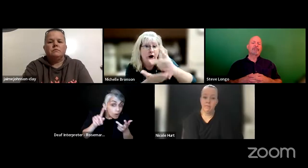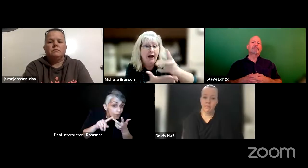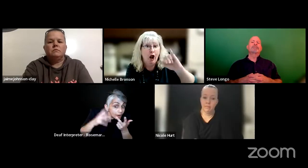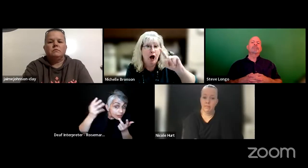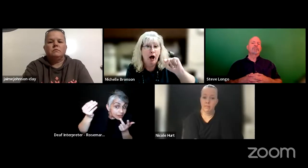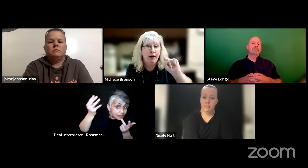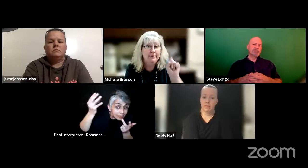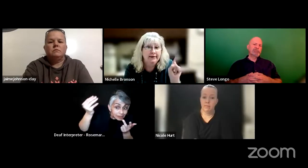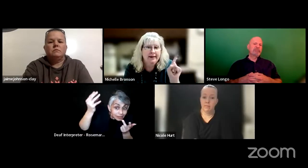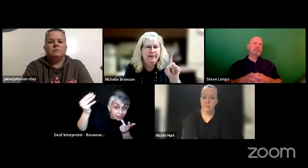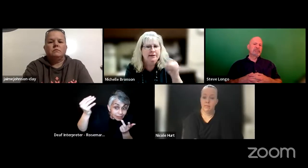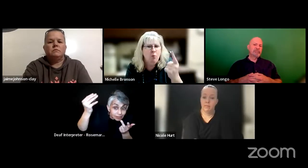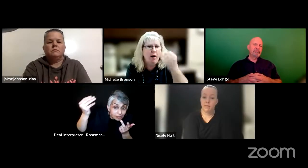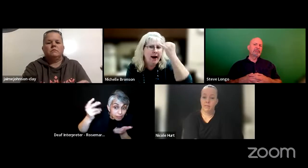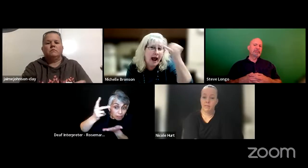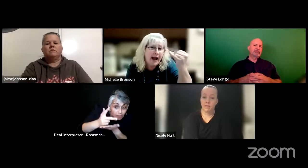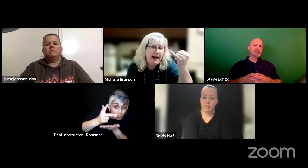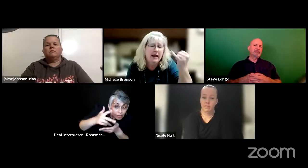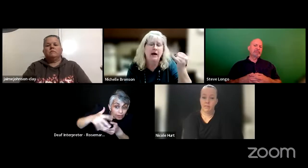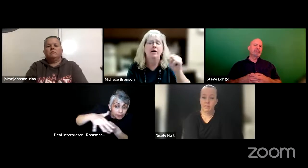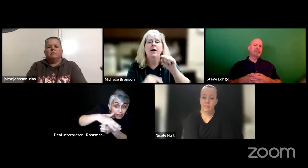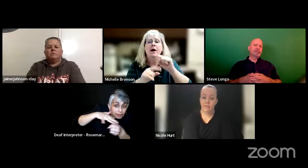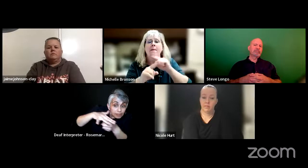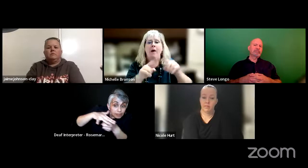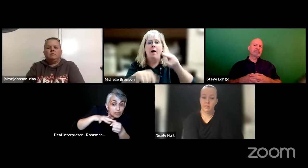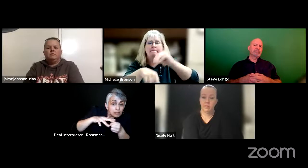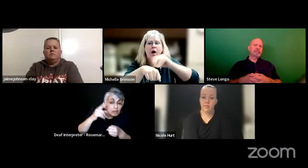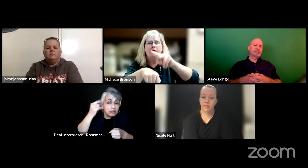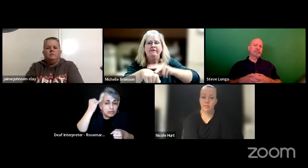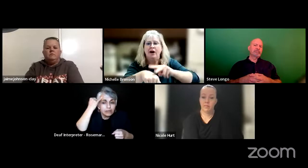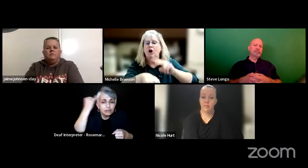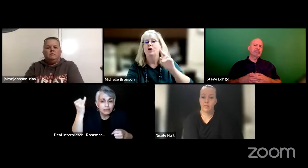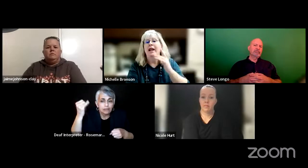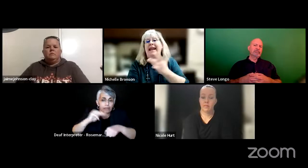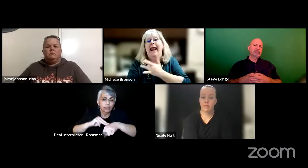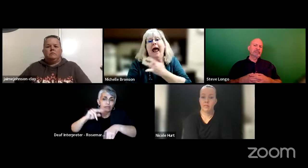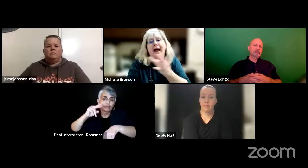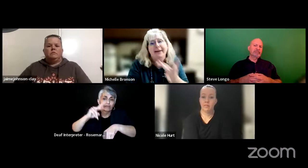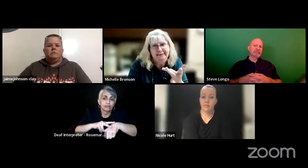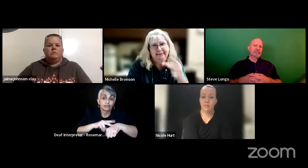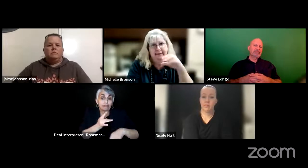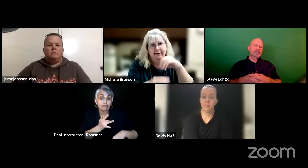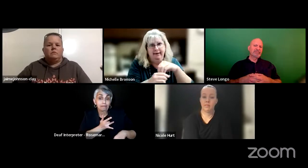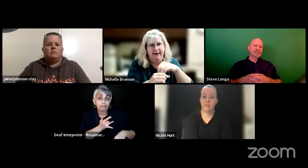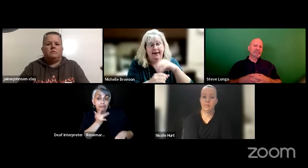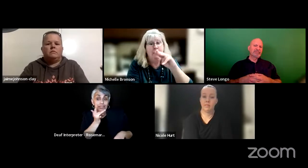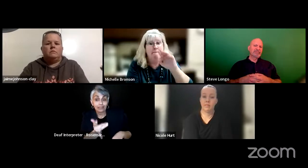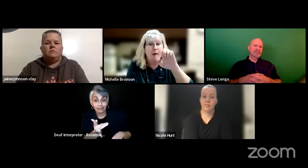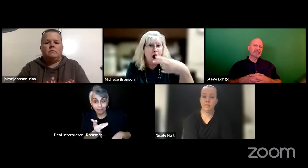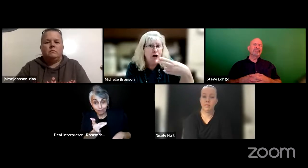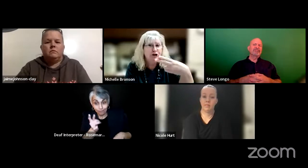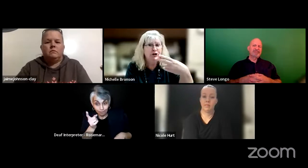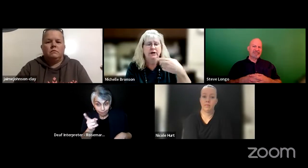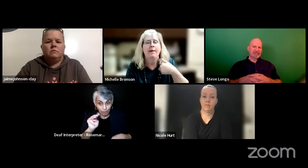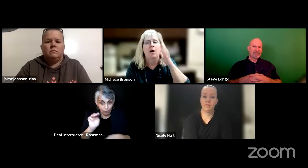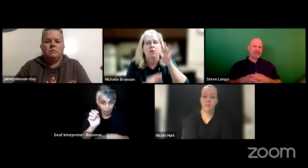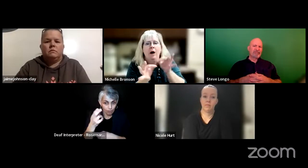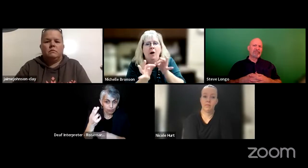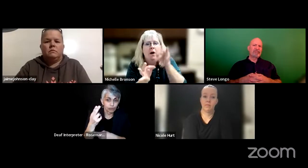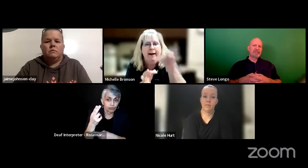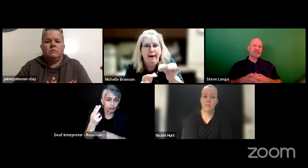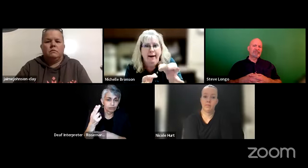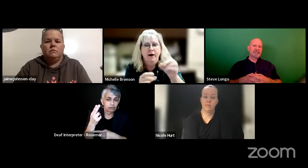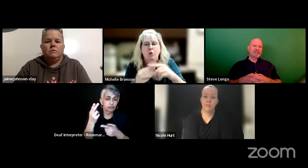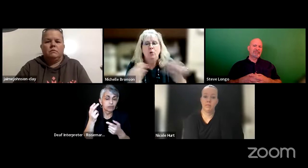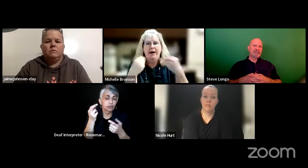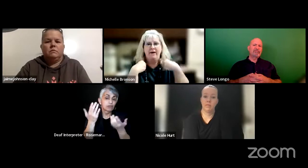We might be able to host it outside in the parking lot. That's an idea that was tossed around. But typically, Martha's Vineyard is